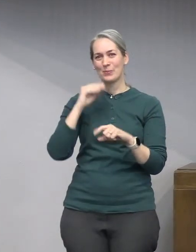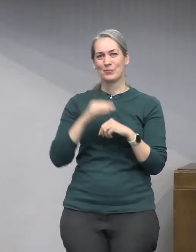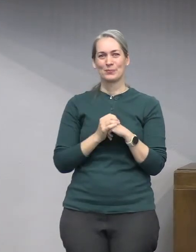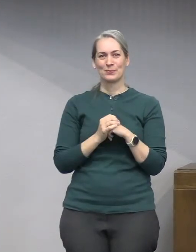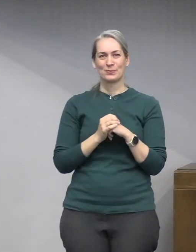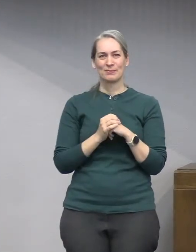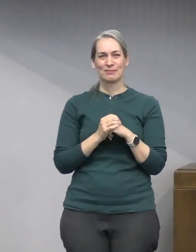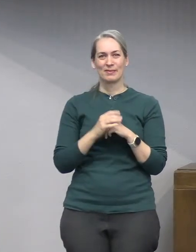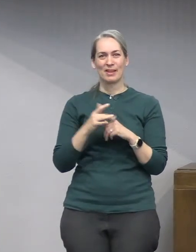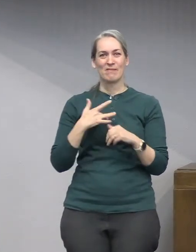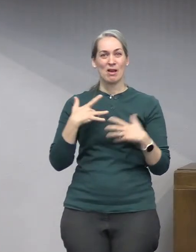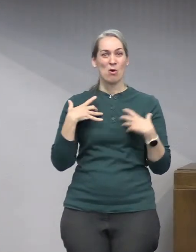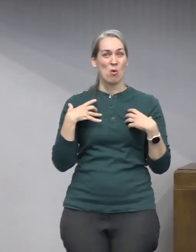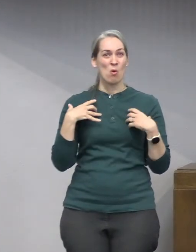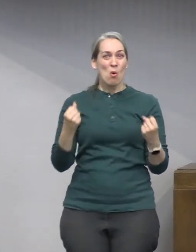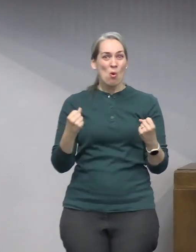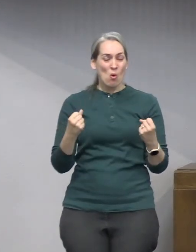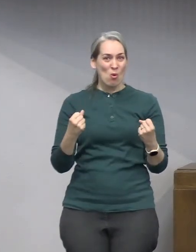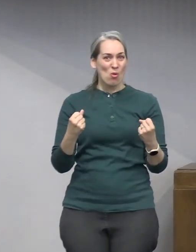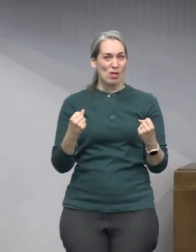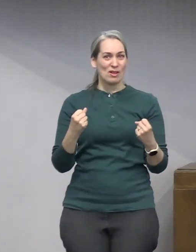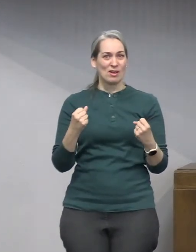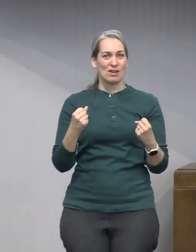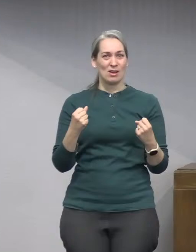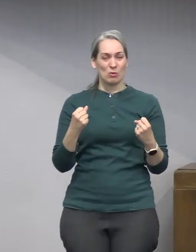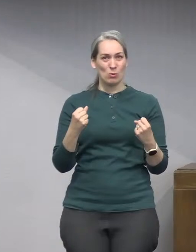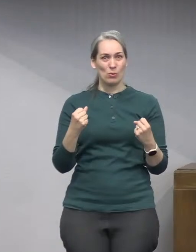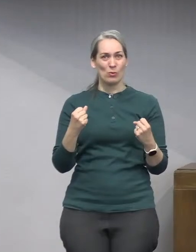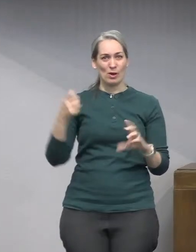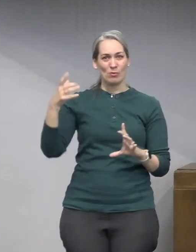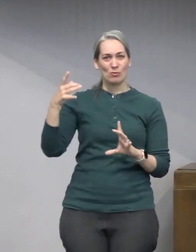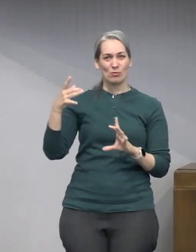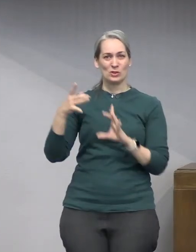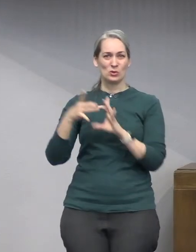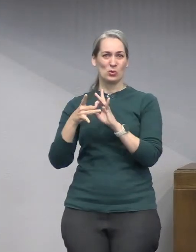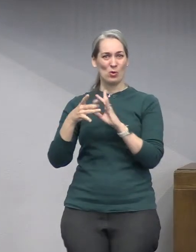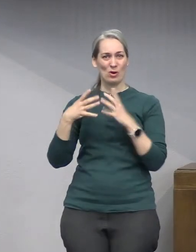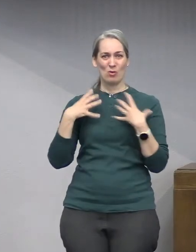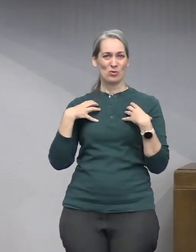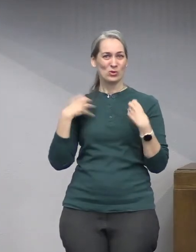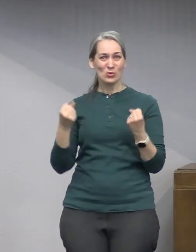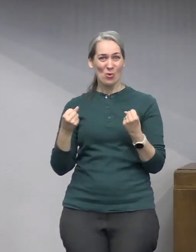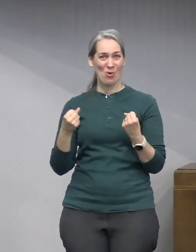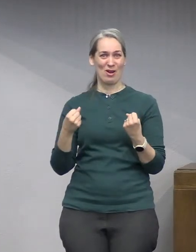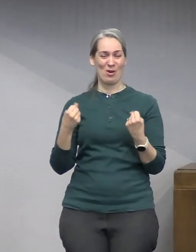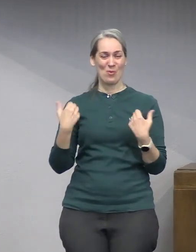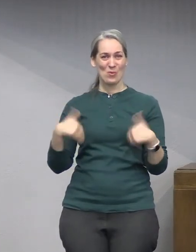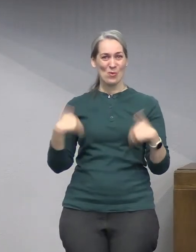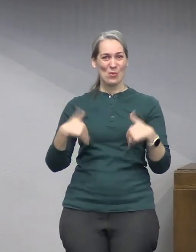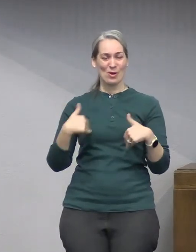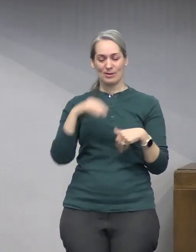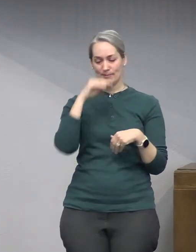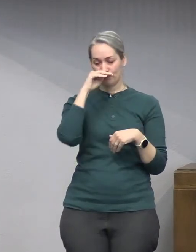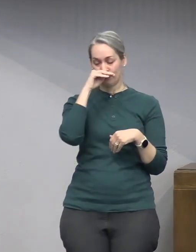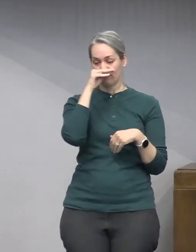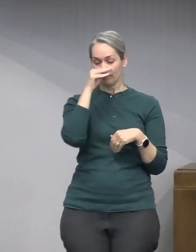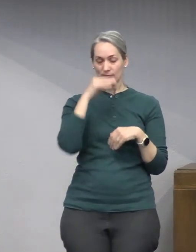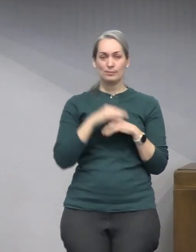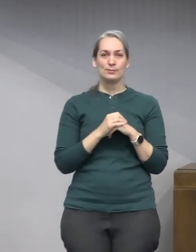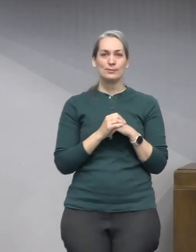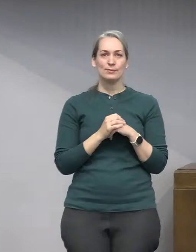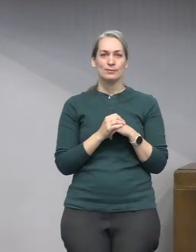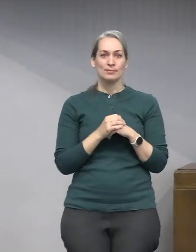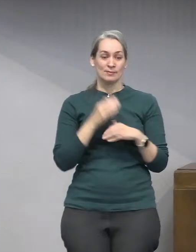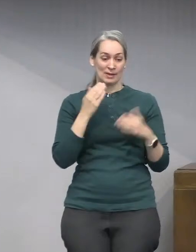He was whole. Restoration was now made complete. We're not told in the story, but perhaps this man